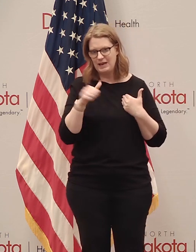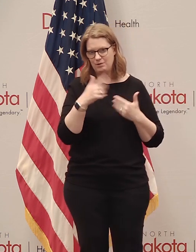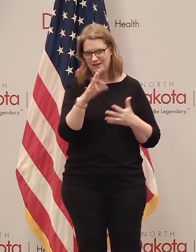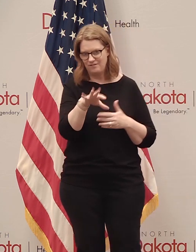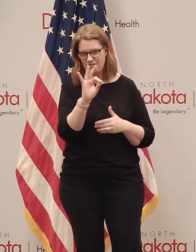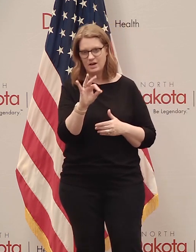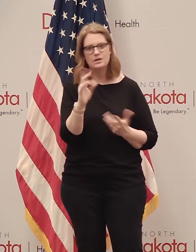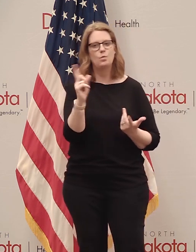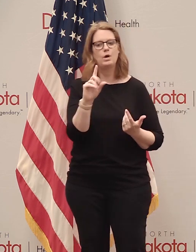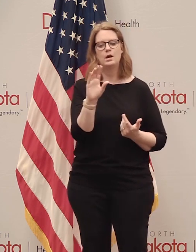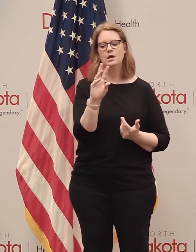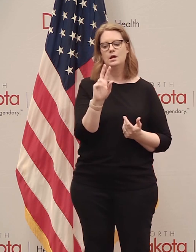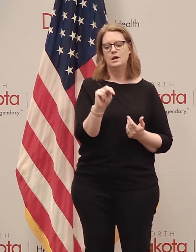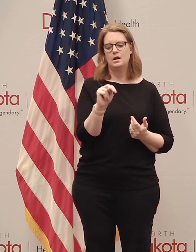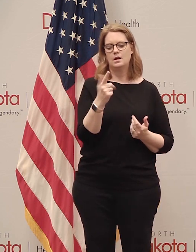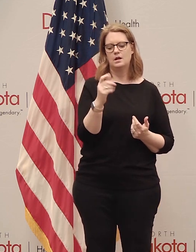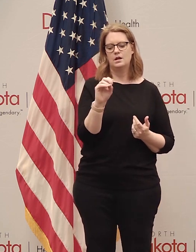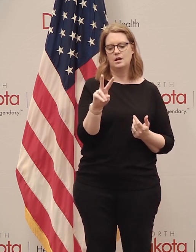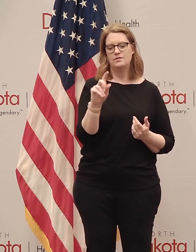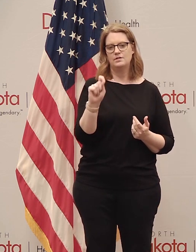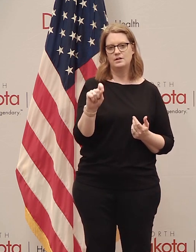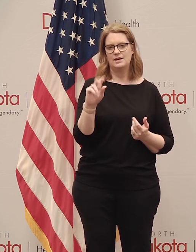that statement on the website at